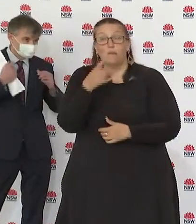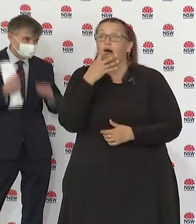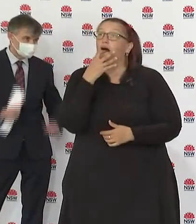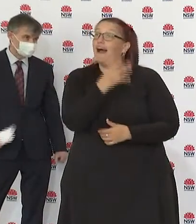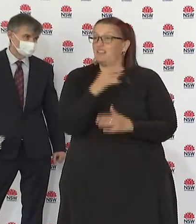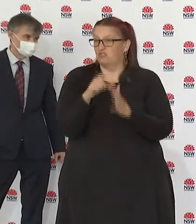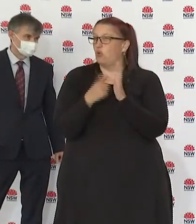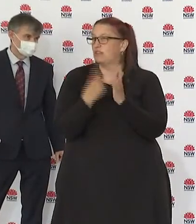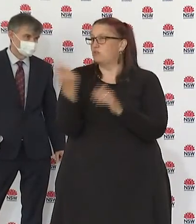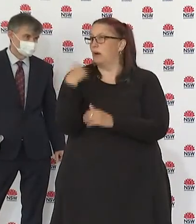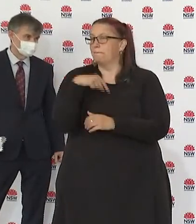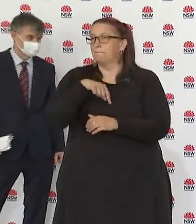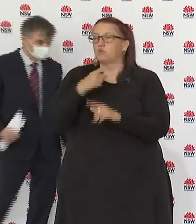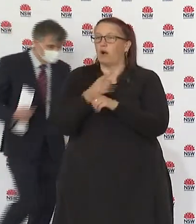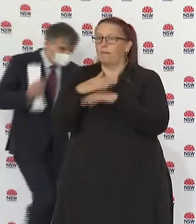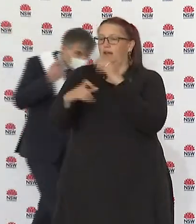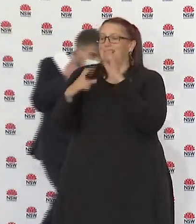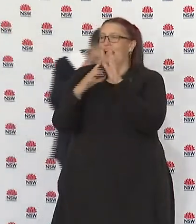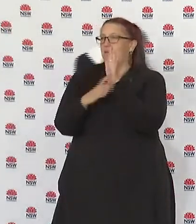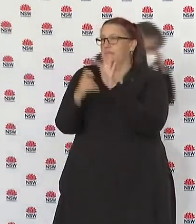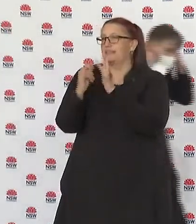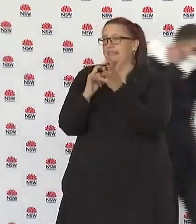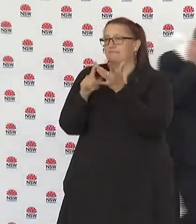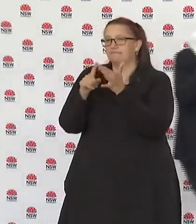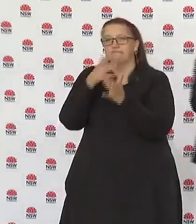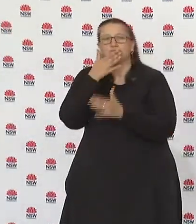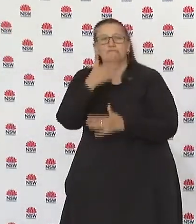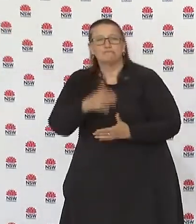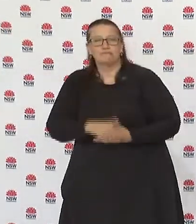that specific case, as he has the details.